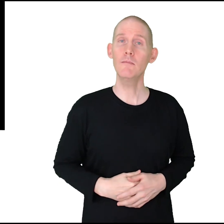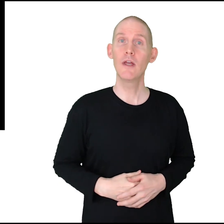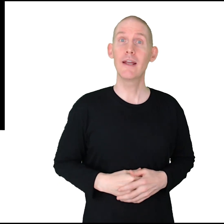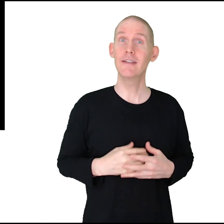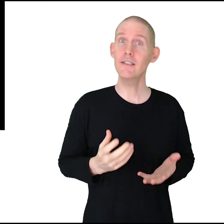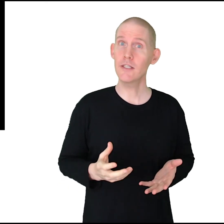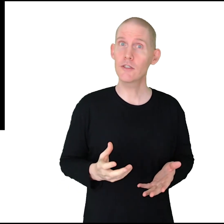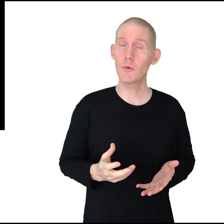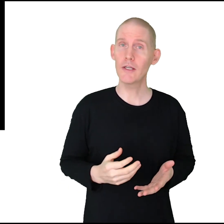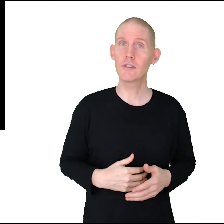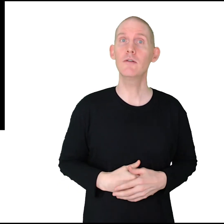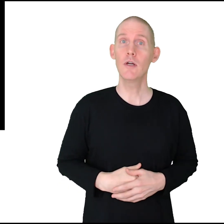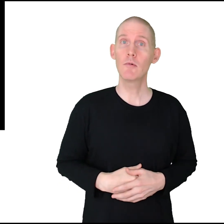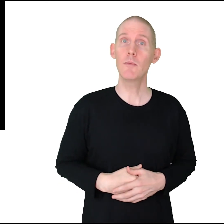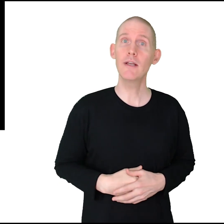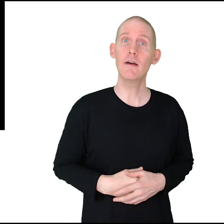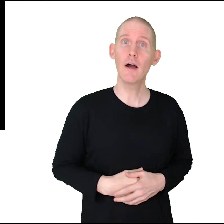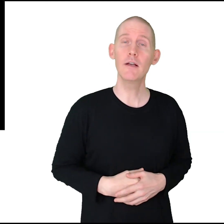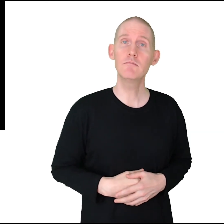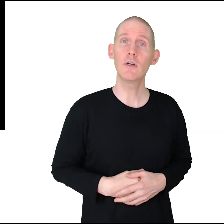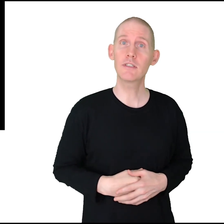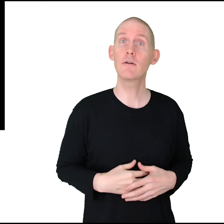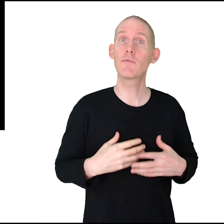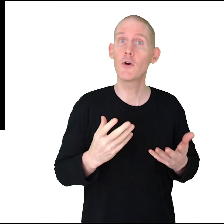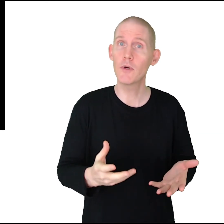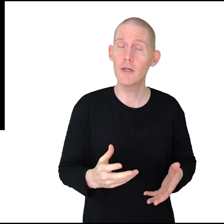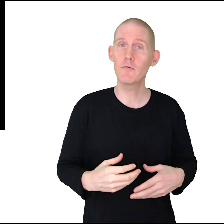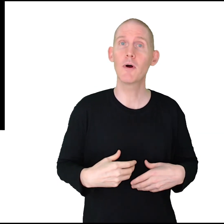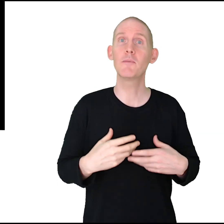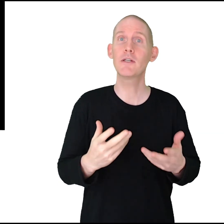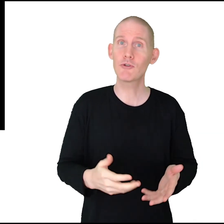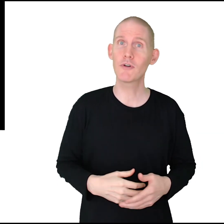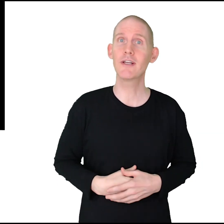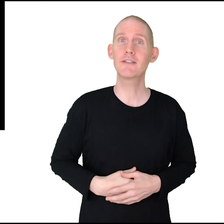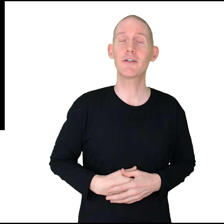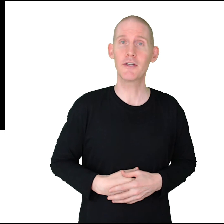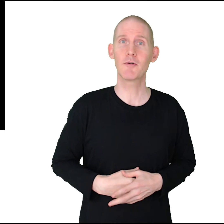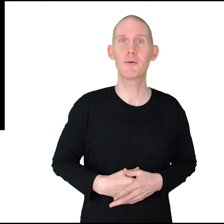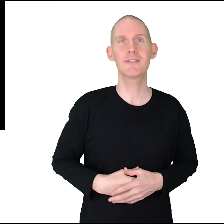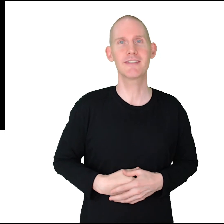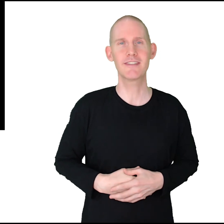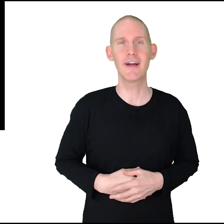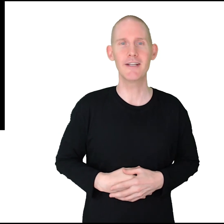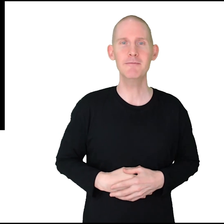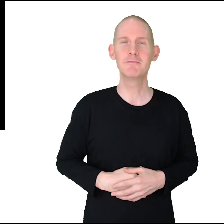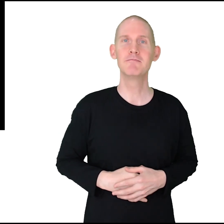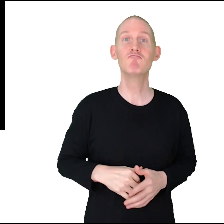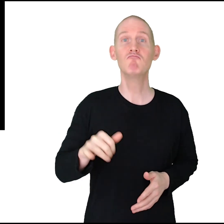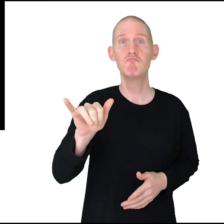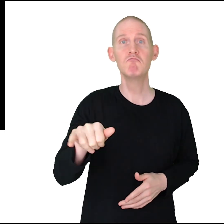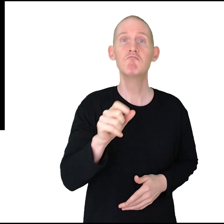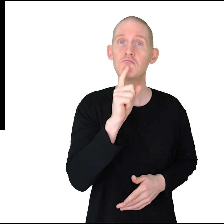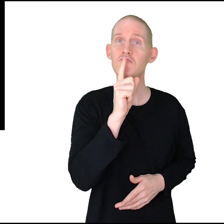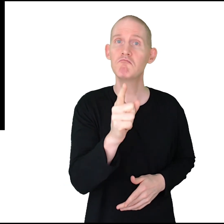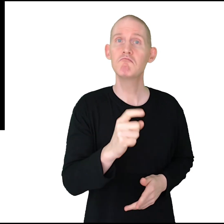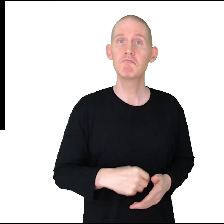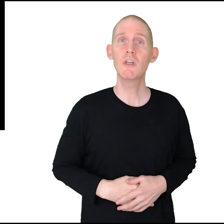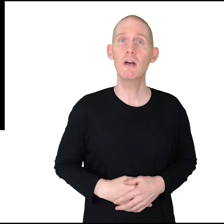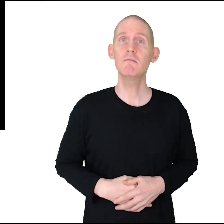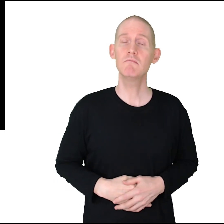in this situation, we might nod. It's an affirmative. We want to make sure that it's clear what we're signing. Yeah,